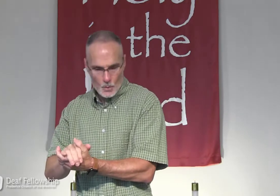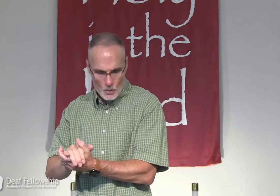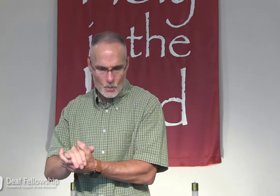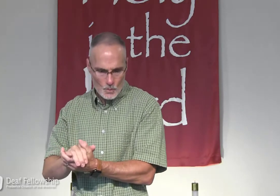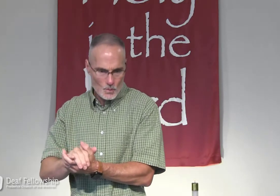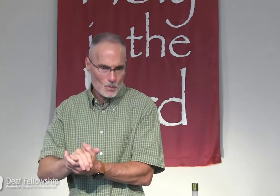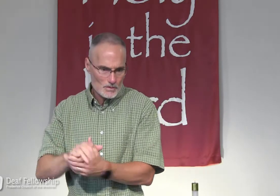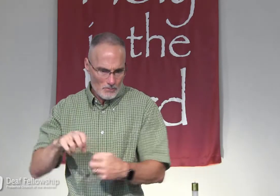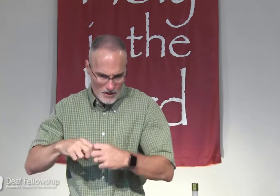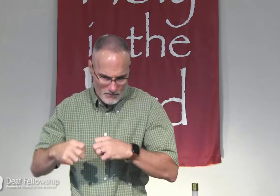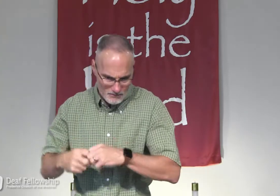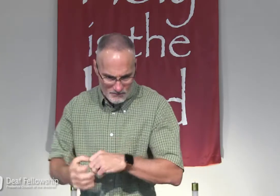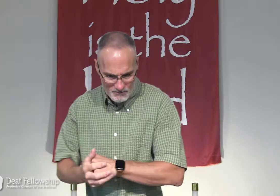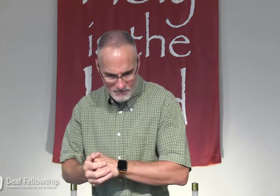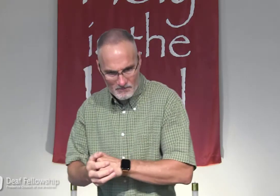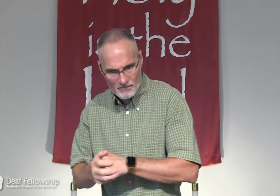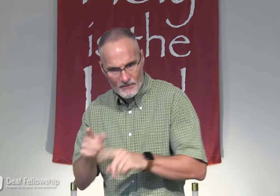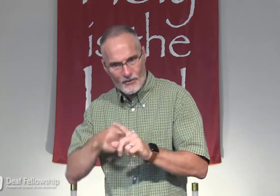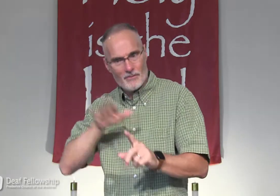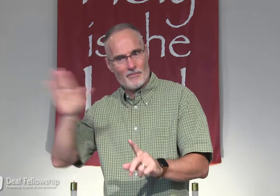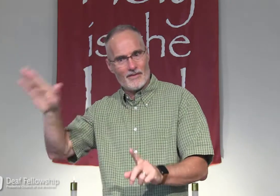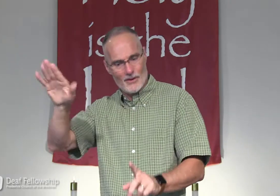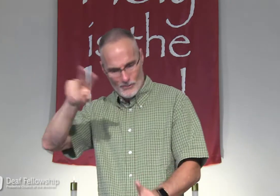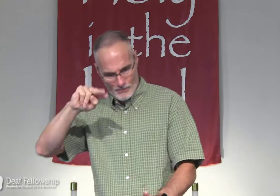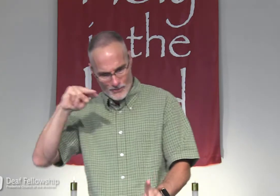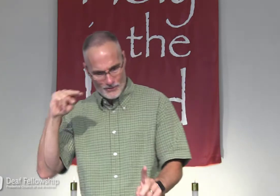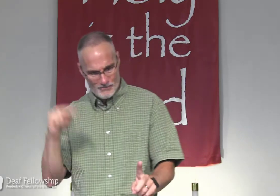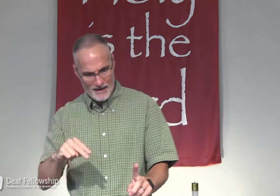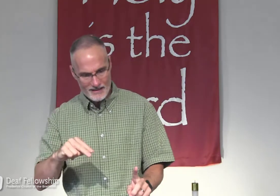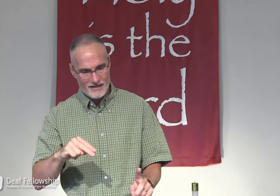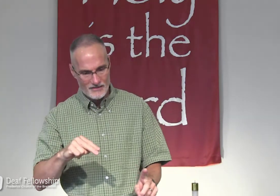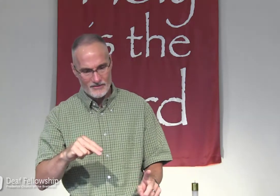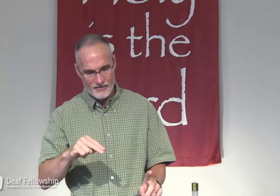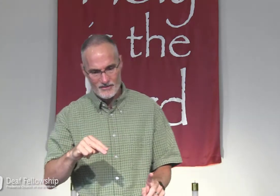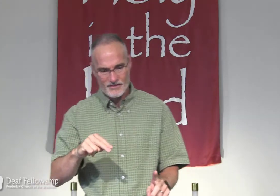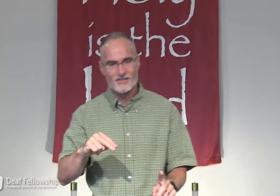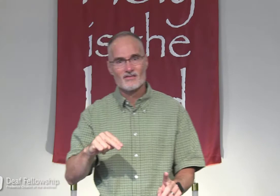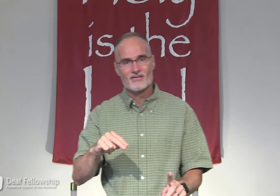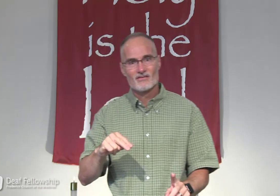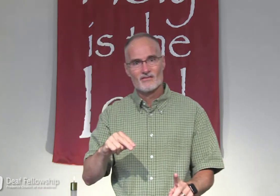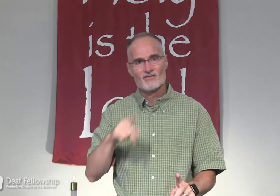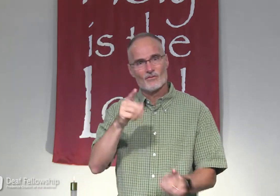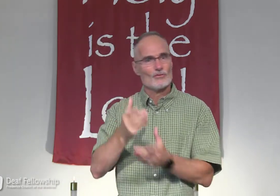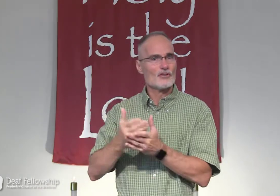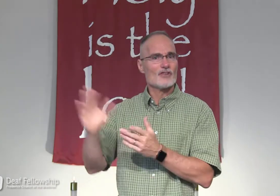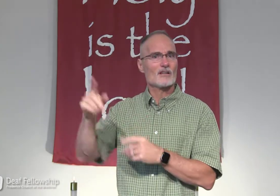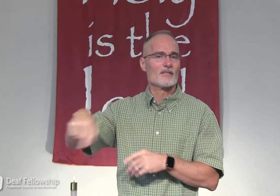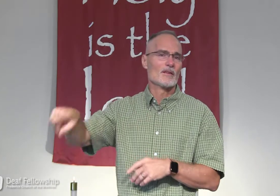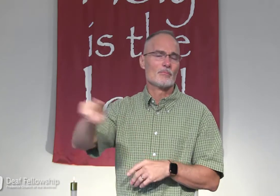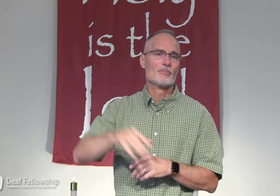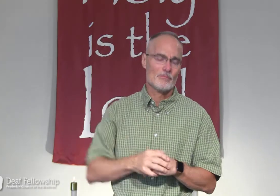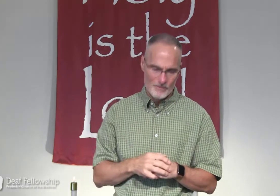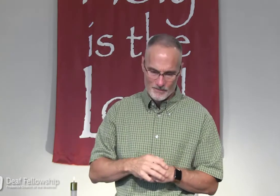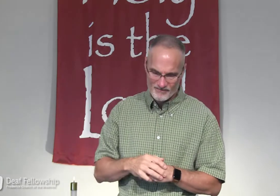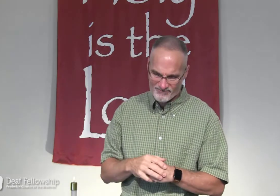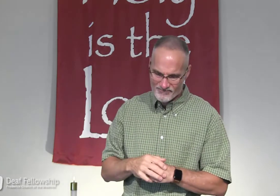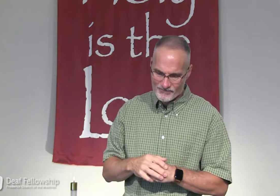they believe, it can cause even bigger problems from their perspective. That you reject